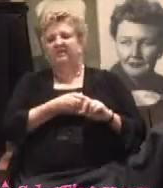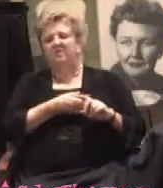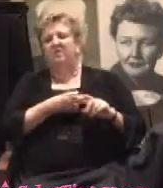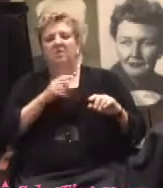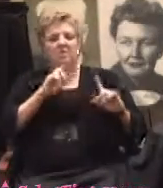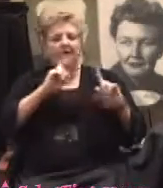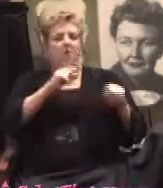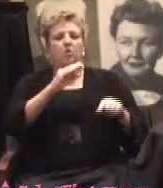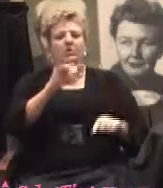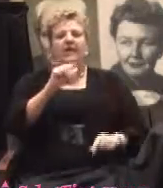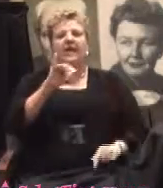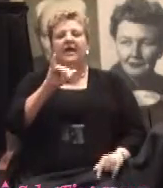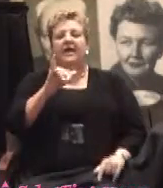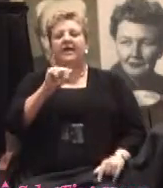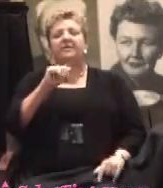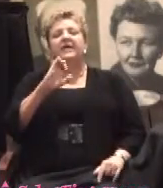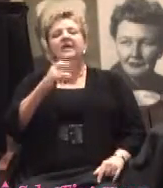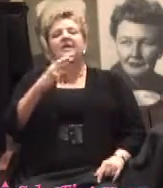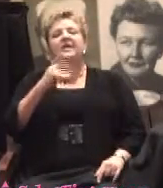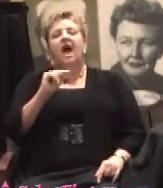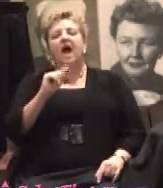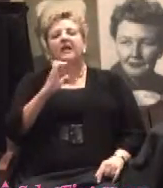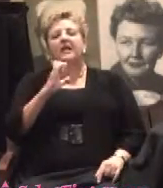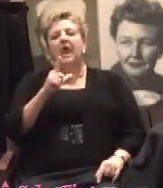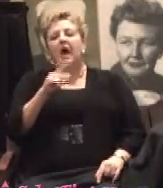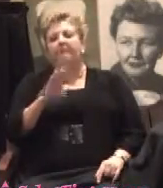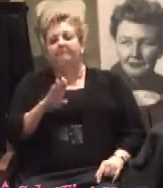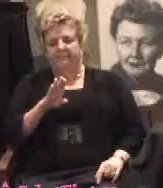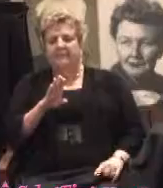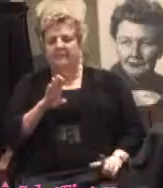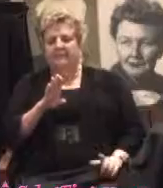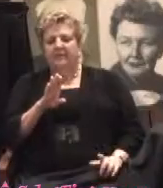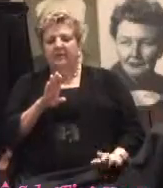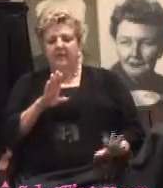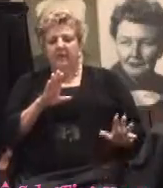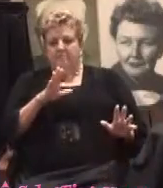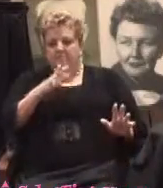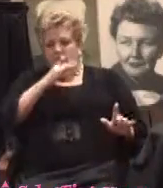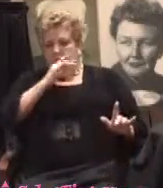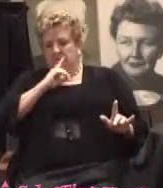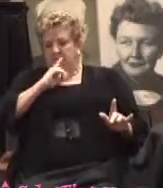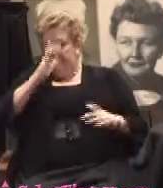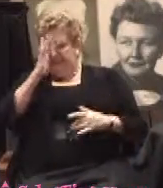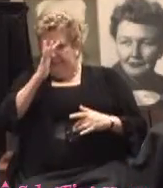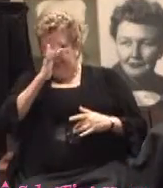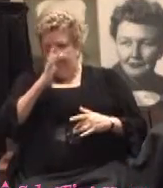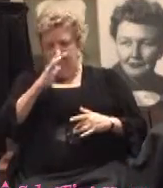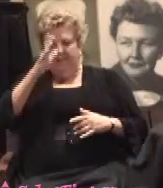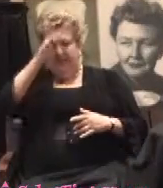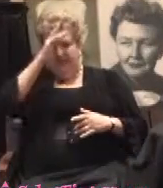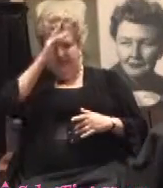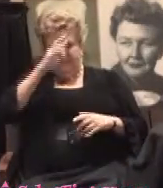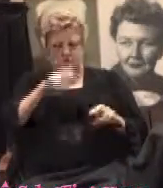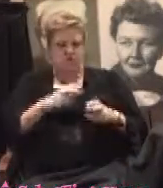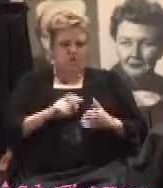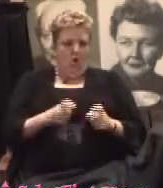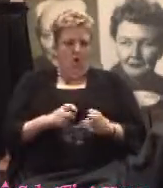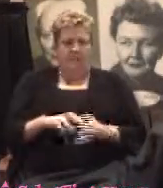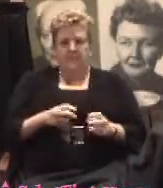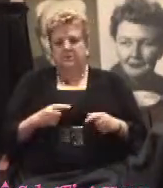and sisters there, they flew in from out of town. And my dad's nervous because my mom's real sick. And when my dad's nervous, he tells a lot of jokes. And he looked at me and